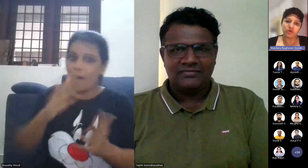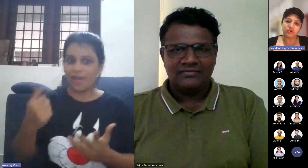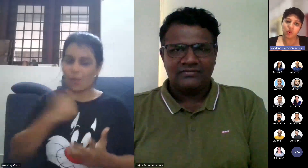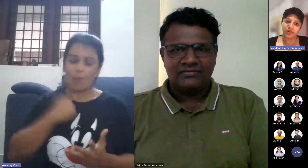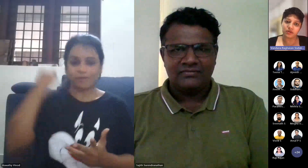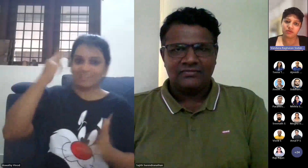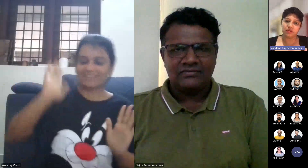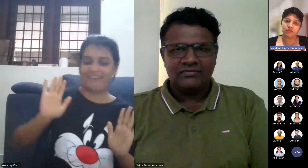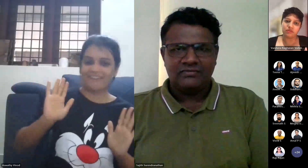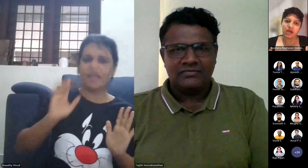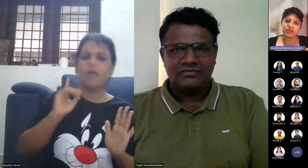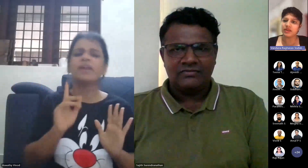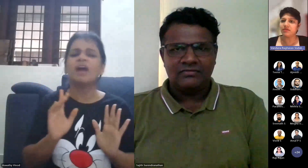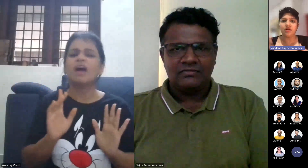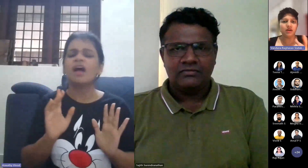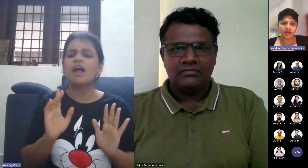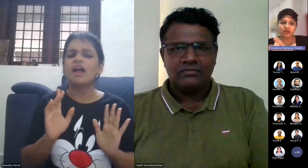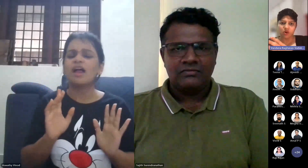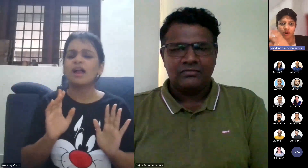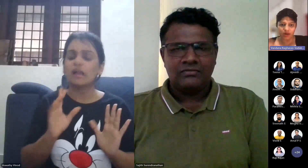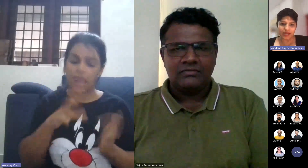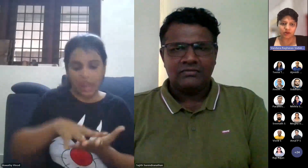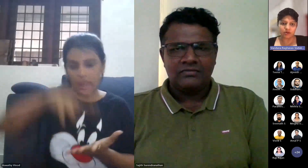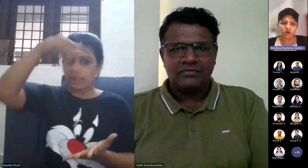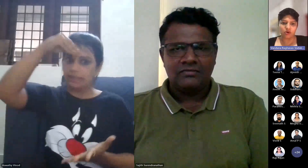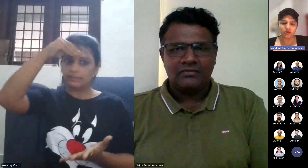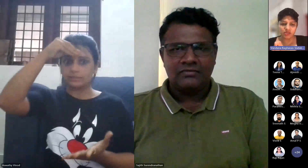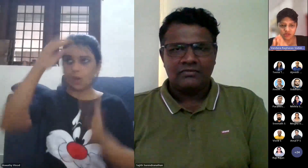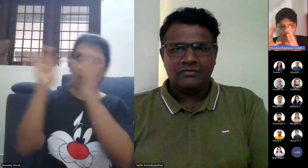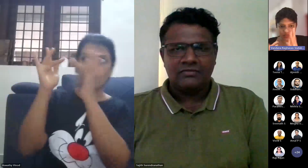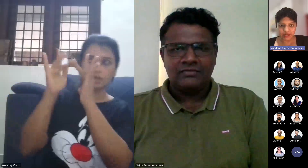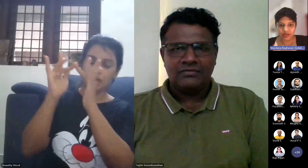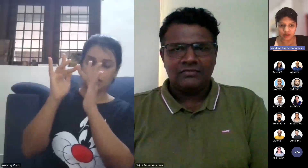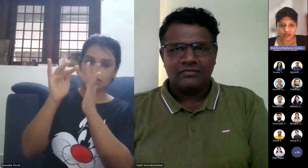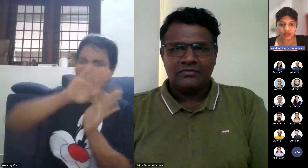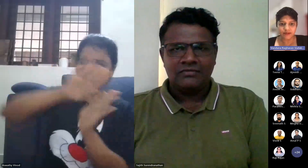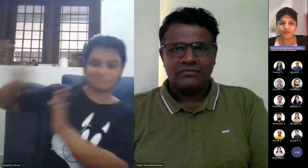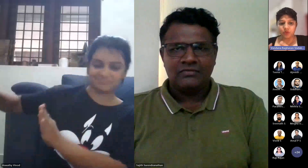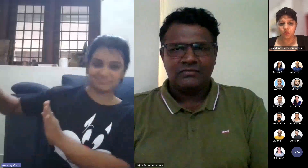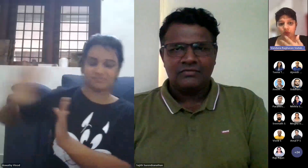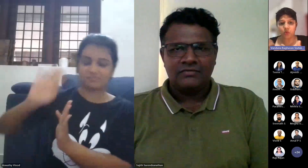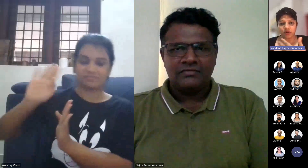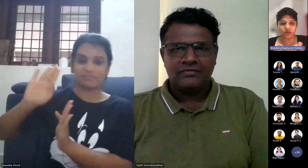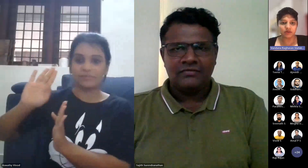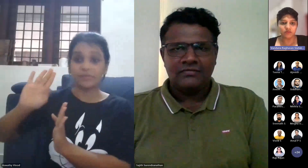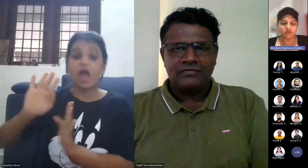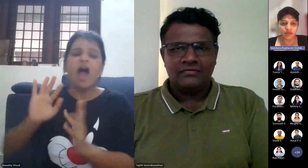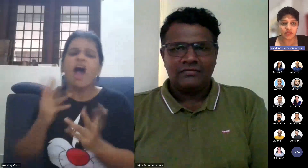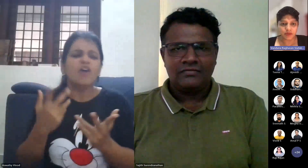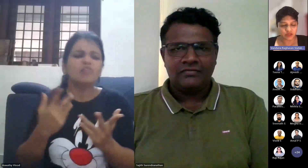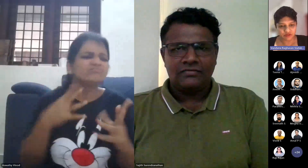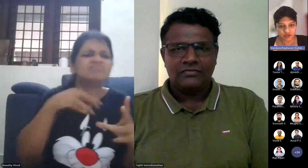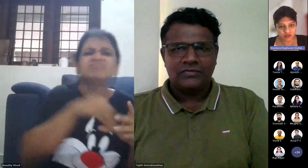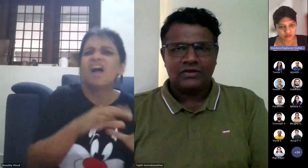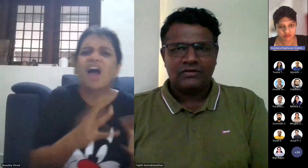tell what other than learning online or just the technical learning, what can make